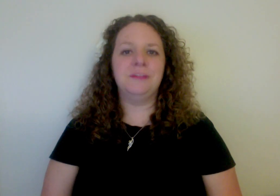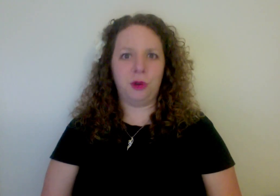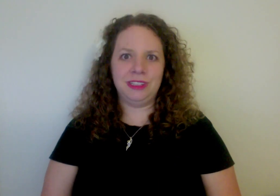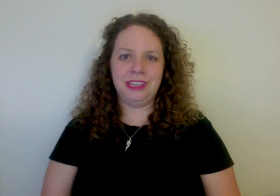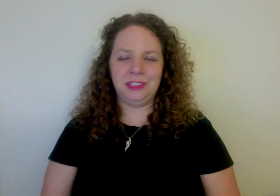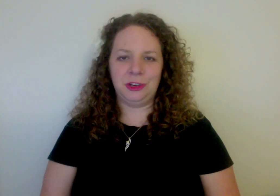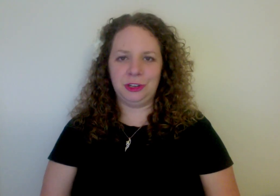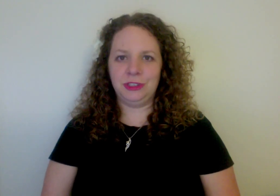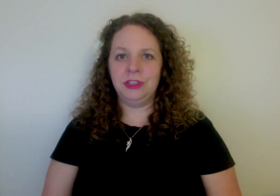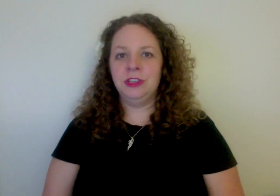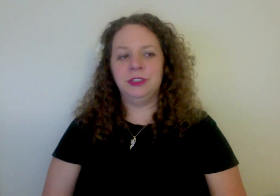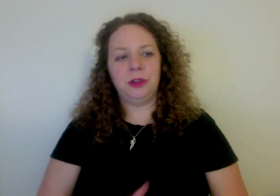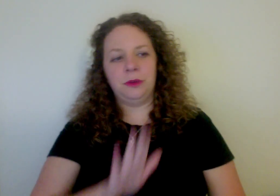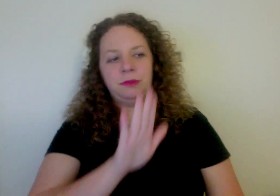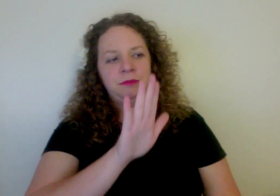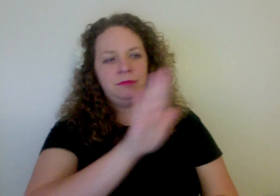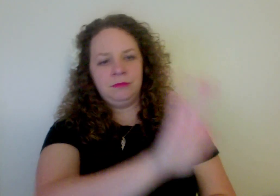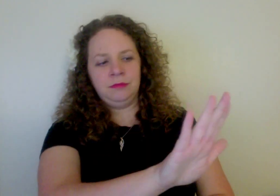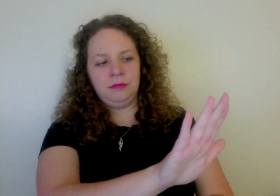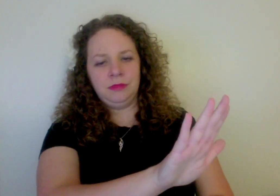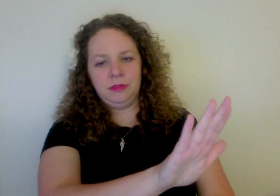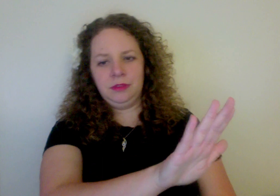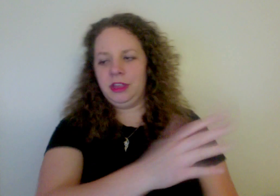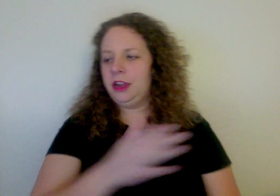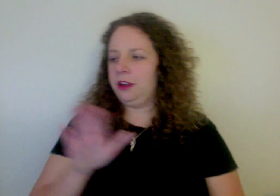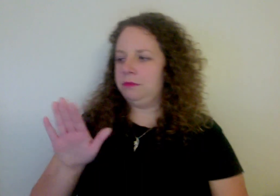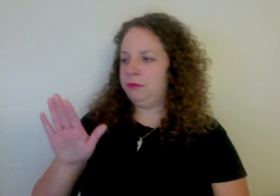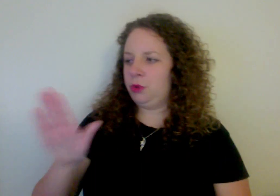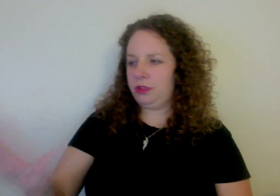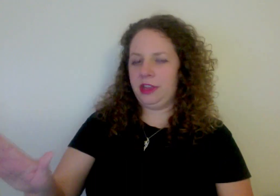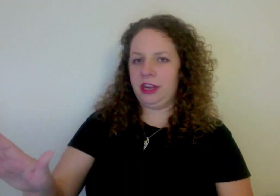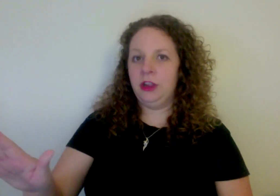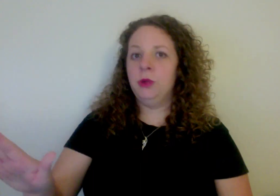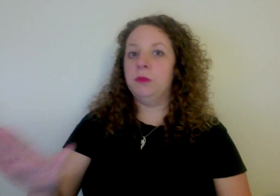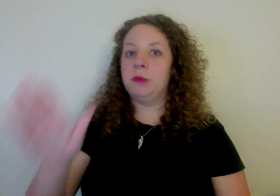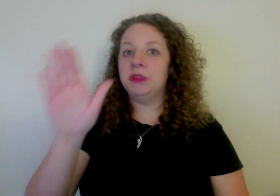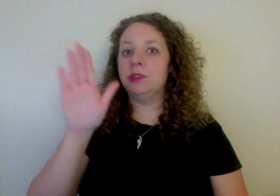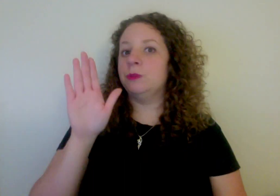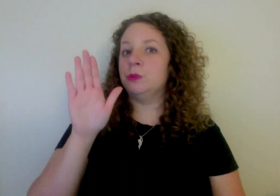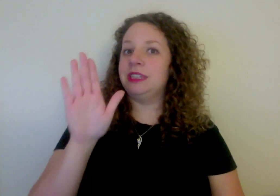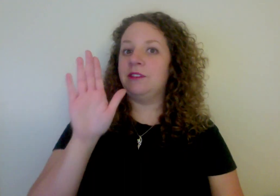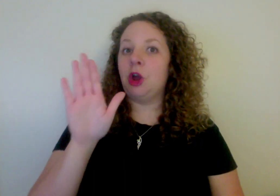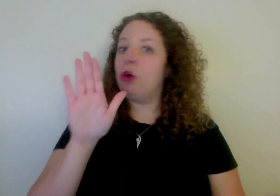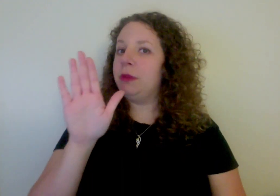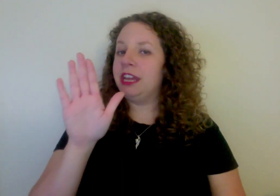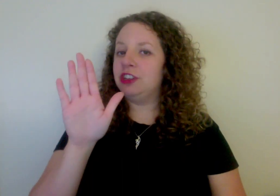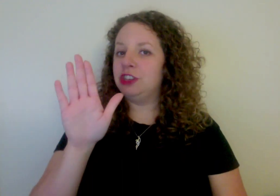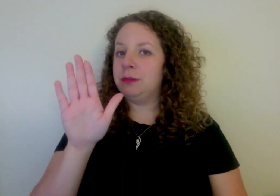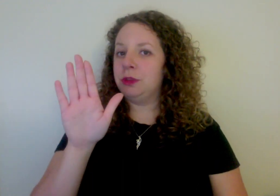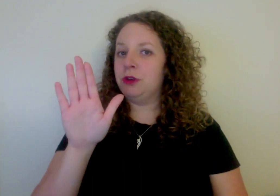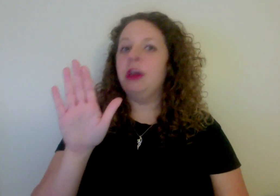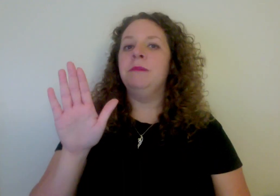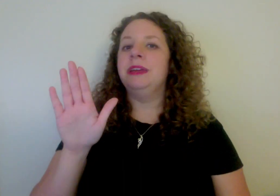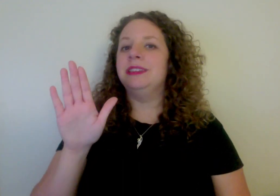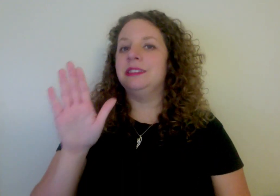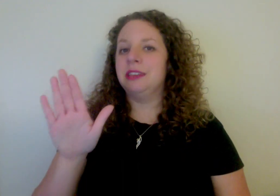of course, his or hers. So there or there. Remember, this one is going to have an open hand shape, though, because it does